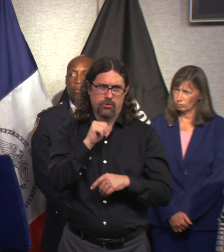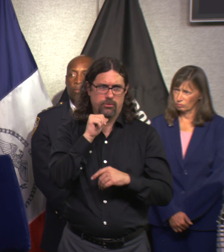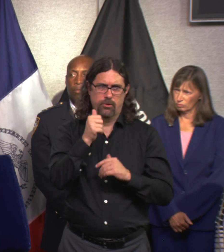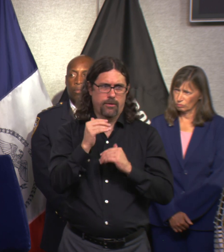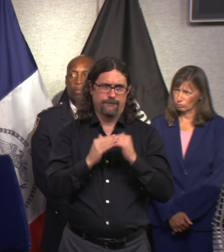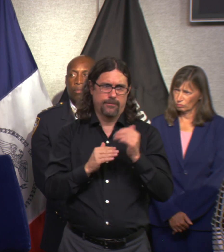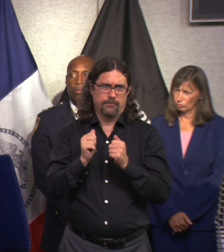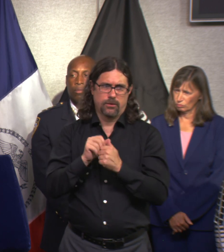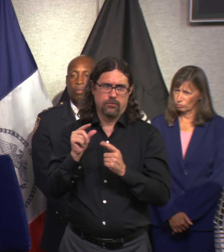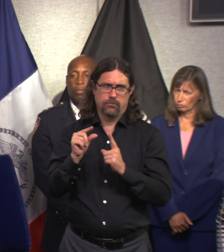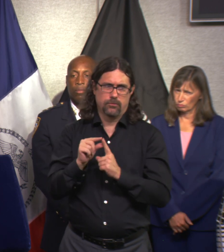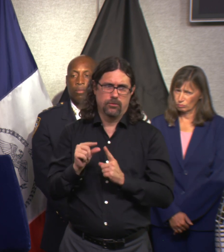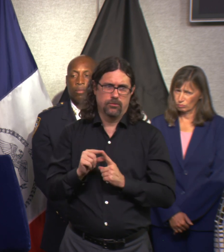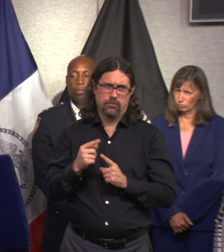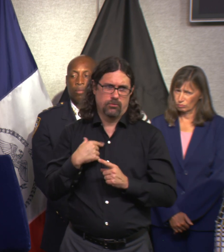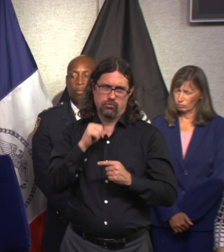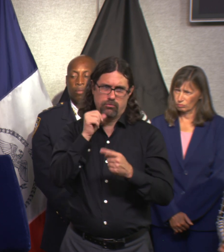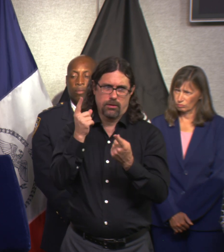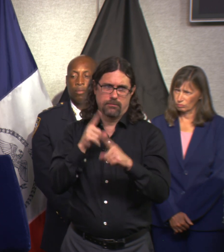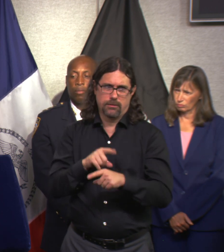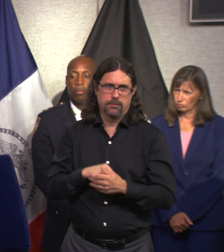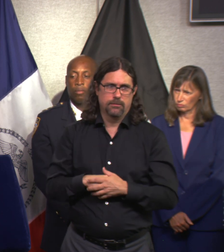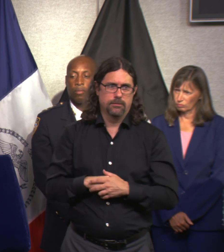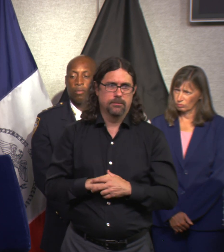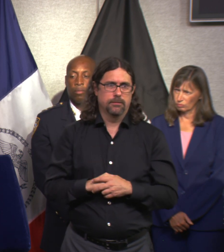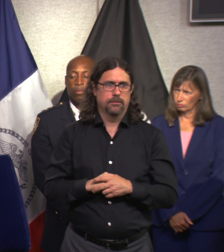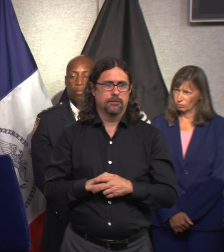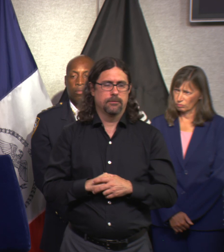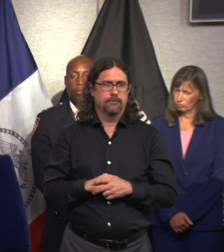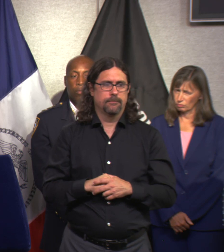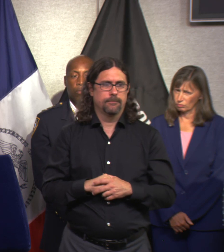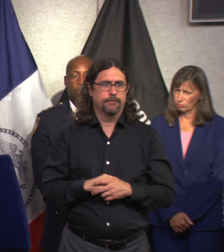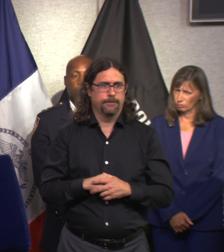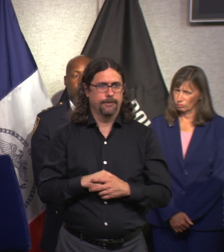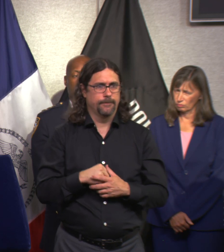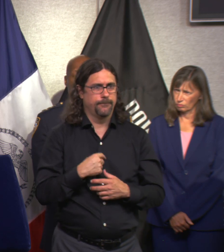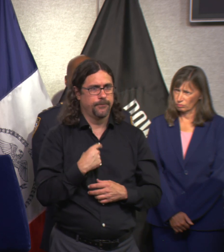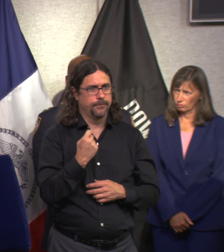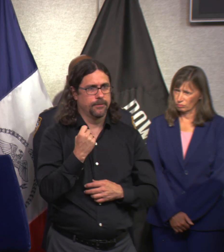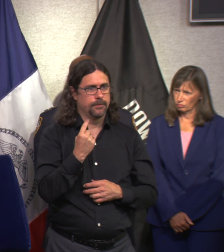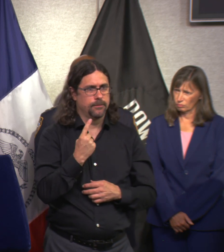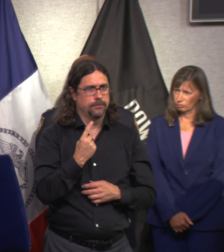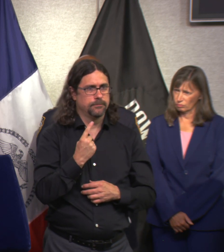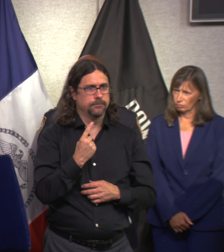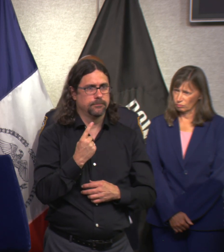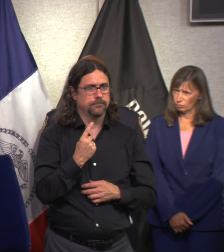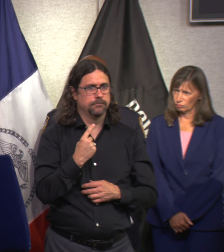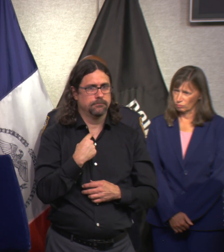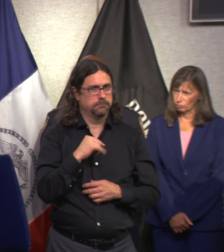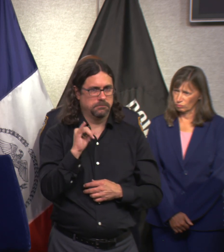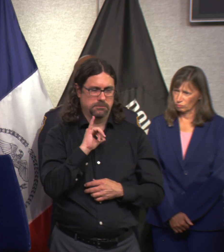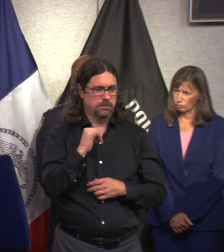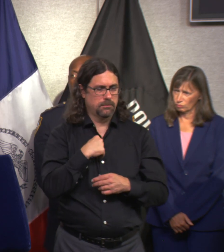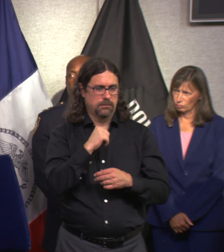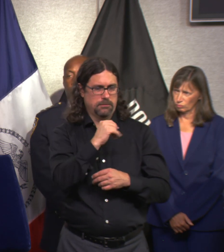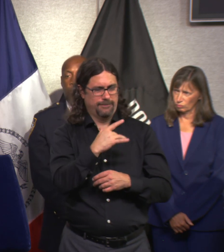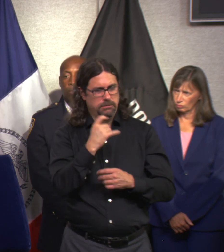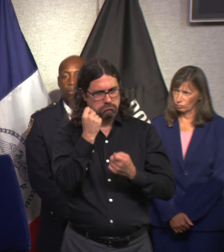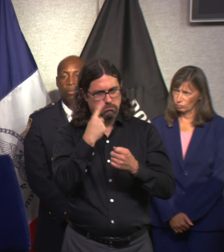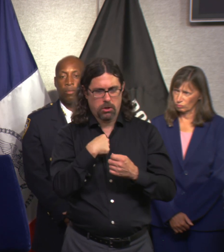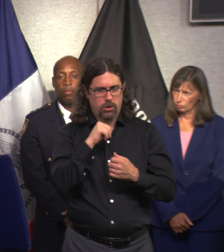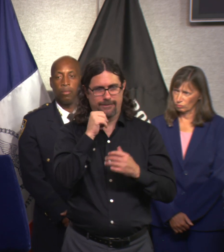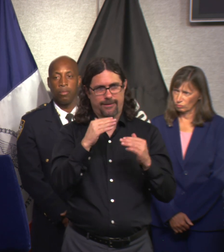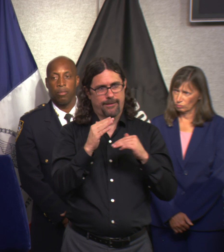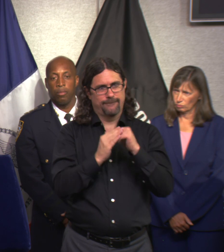comfort in anybody's words. They will only see a result and they'll judge the result. What do you say to them? I say to them that we are devoted to having a